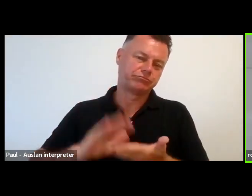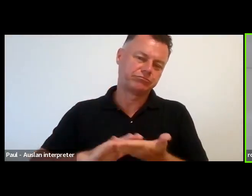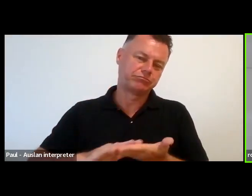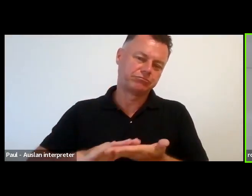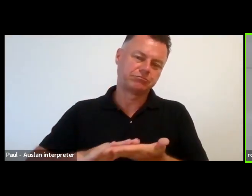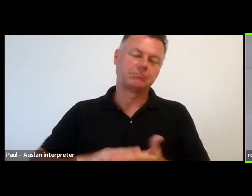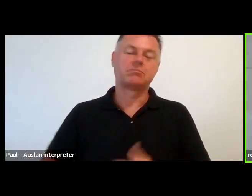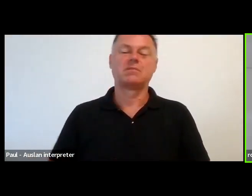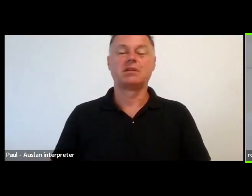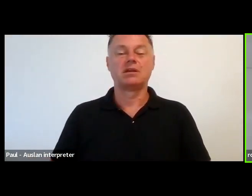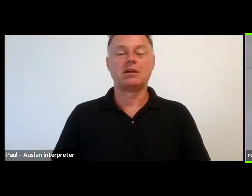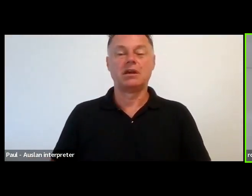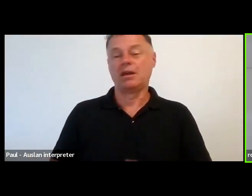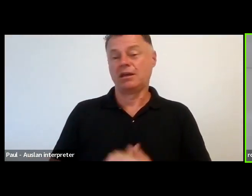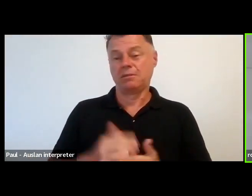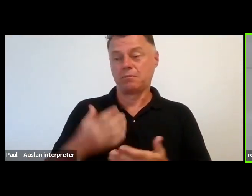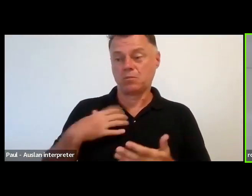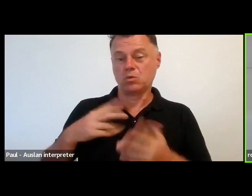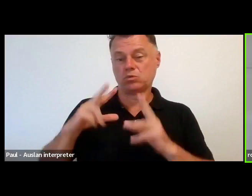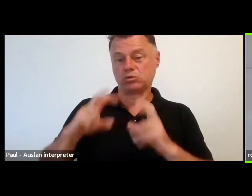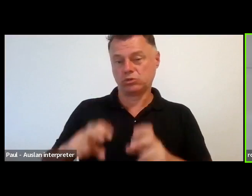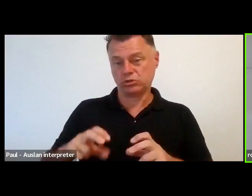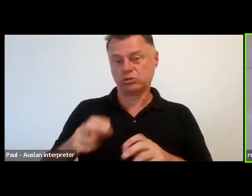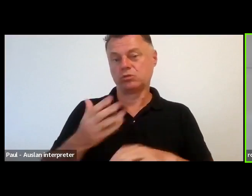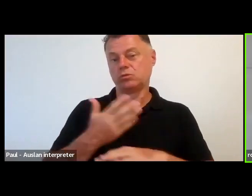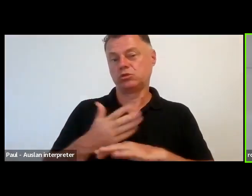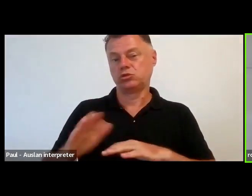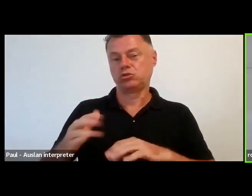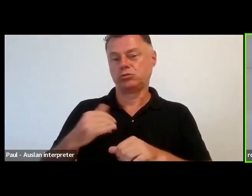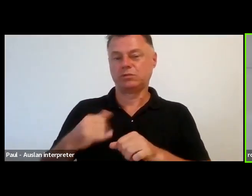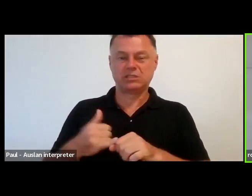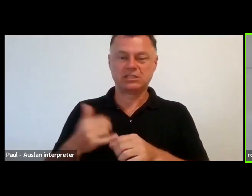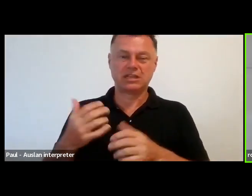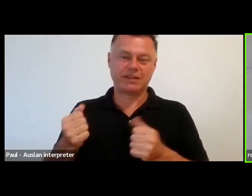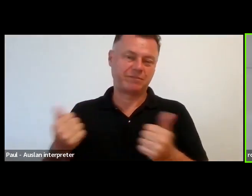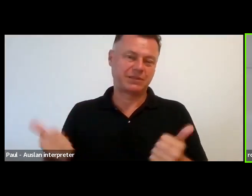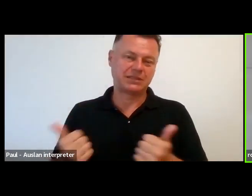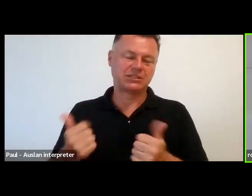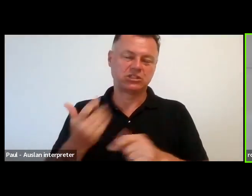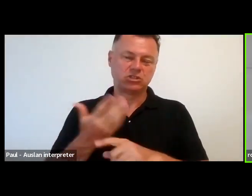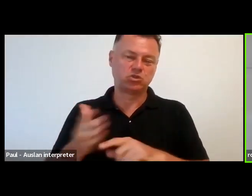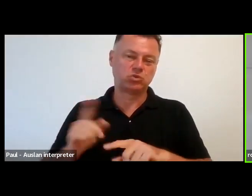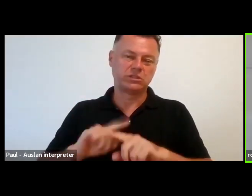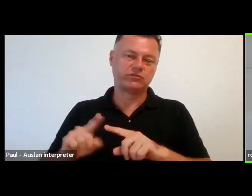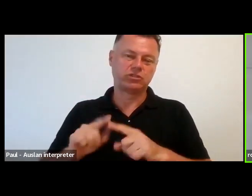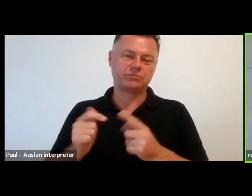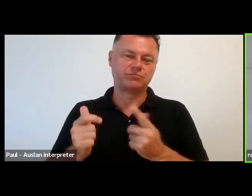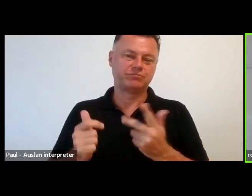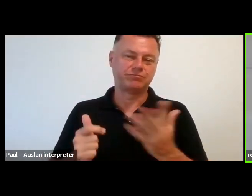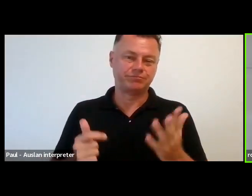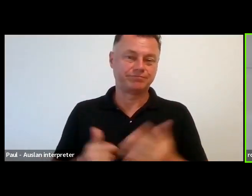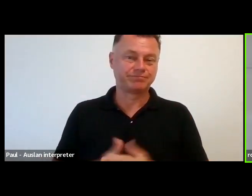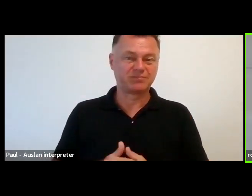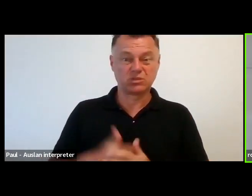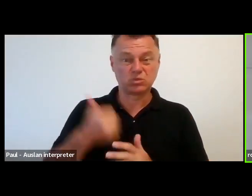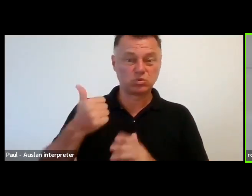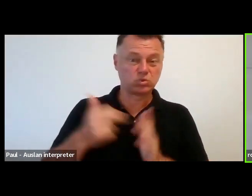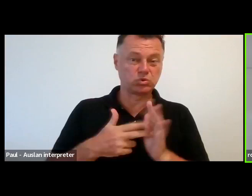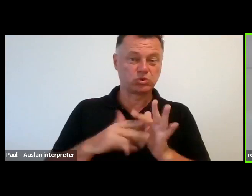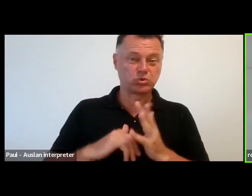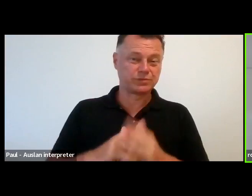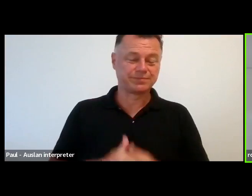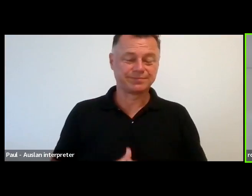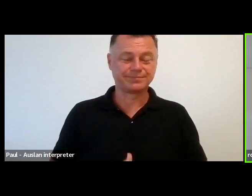the pipeline to assist that. So there is a lot of positive news there in that sort of setting. Now,